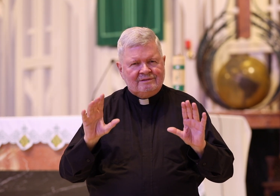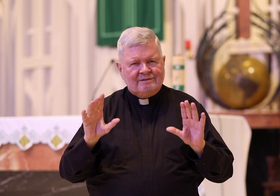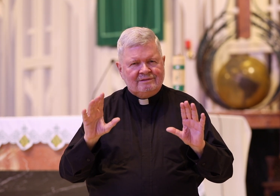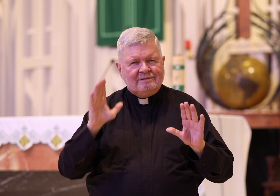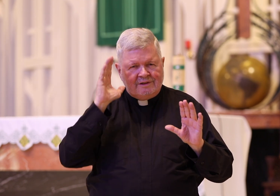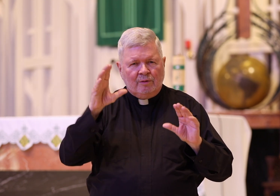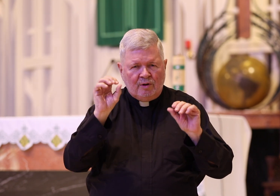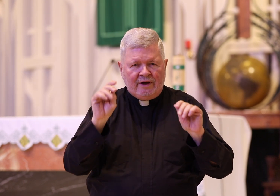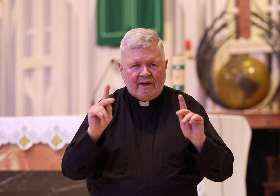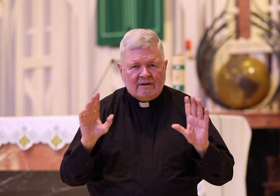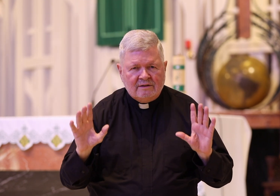it'll be okay.